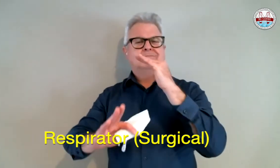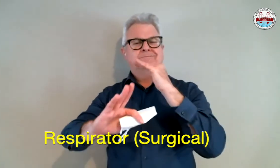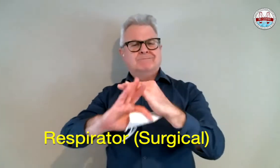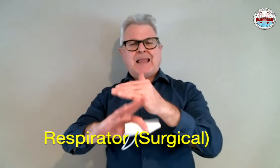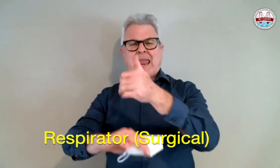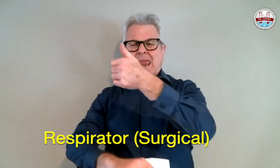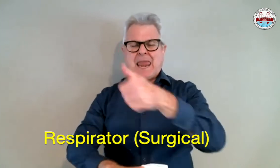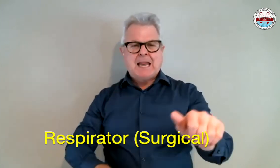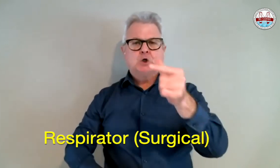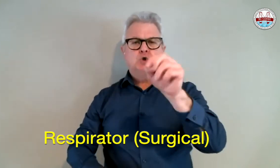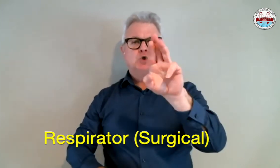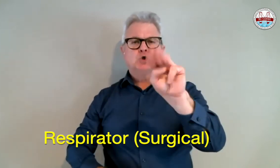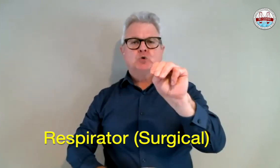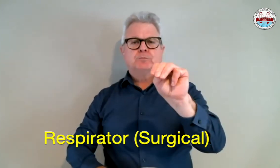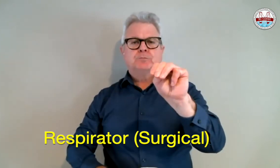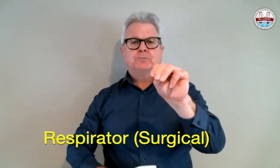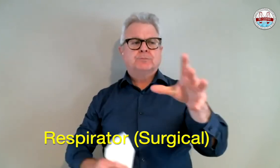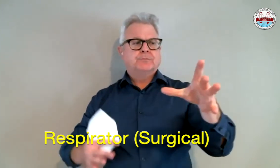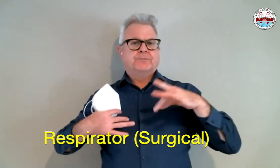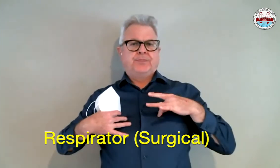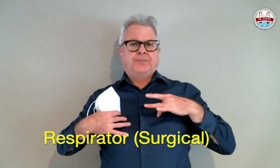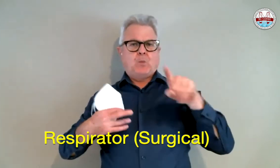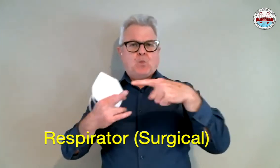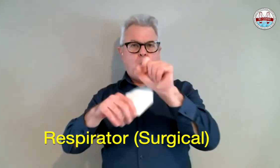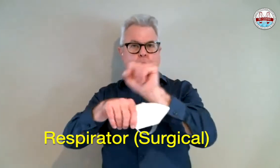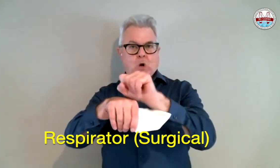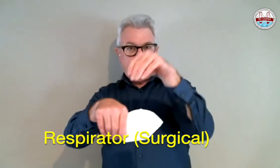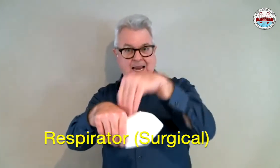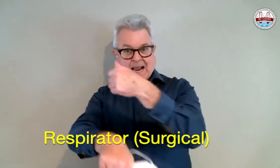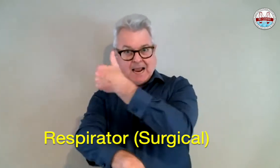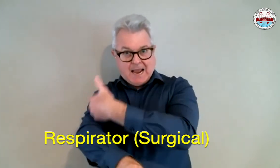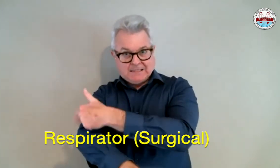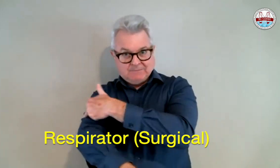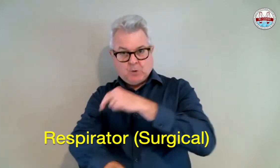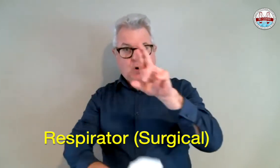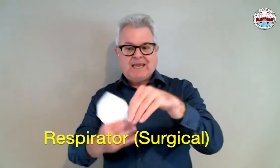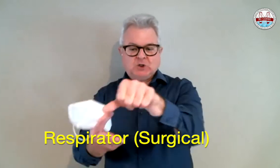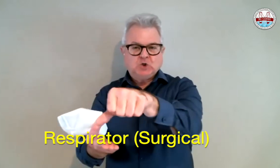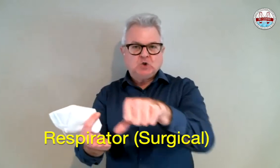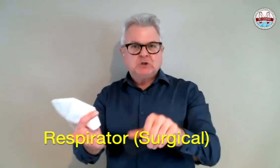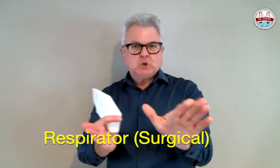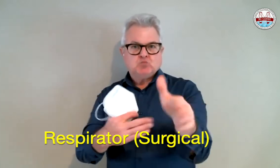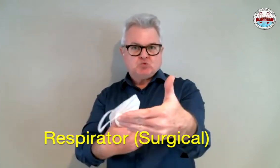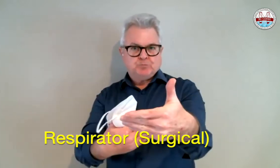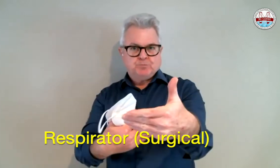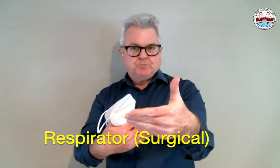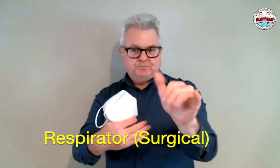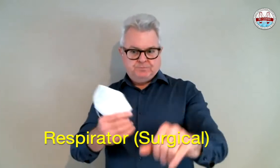and so forth, which prevents any type of germs of being transmitted while working in the hospital or in a surgical